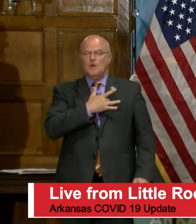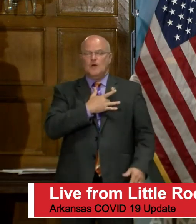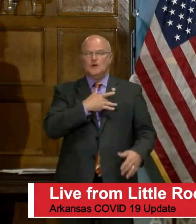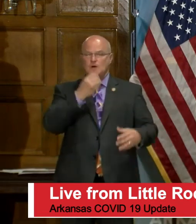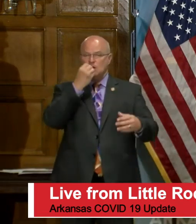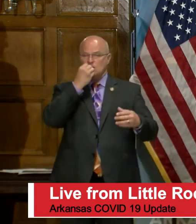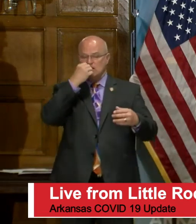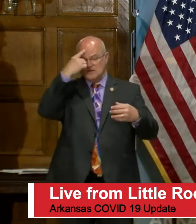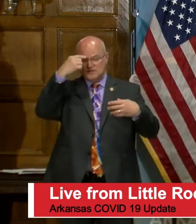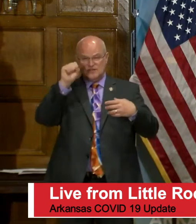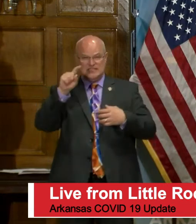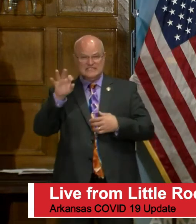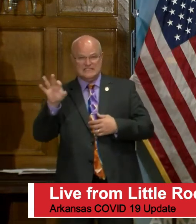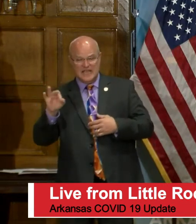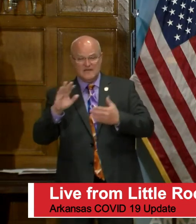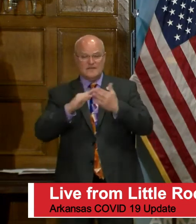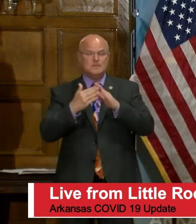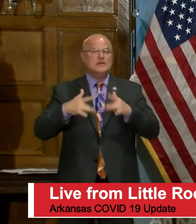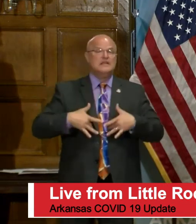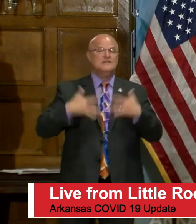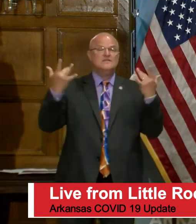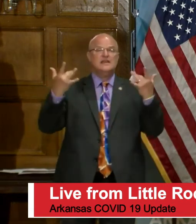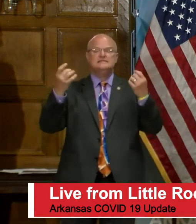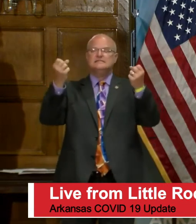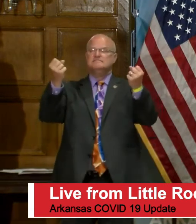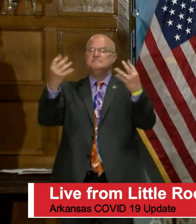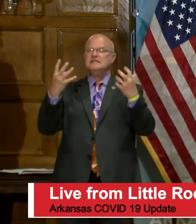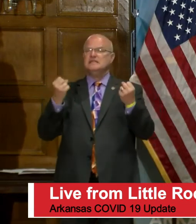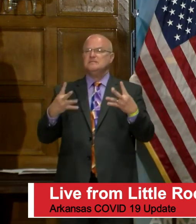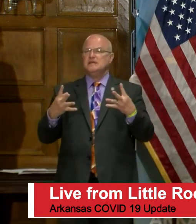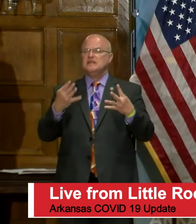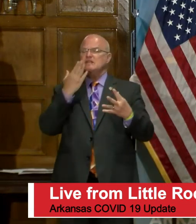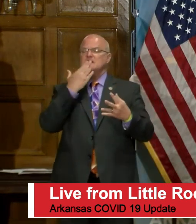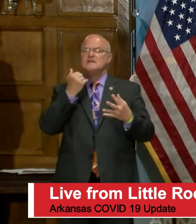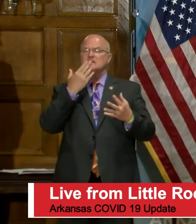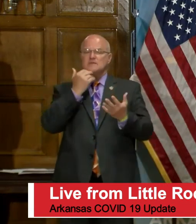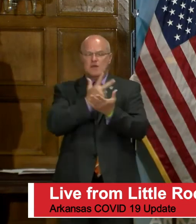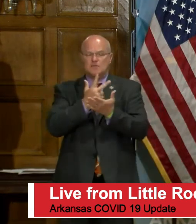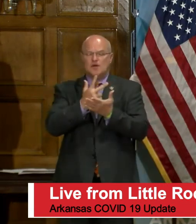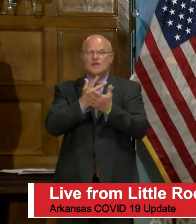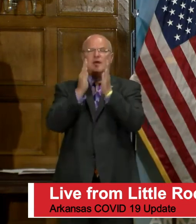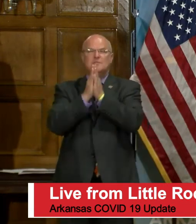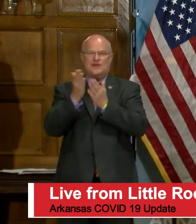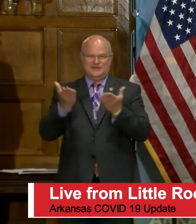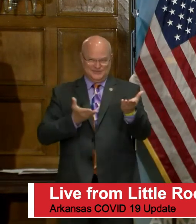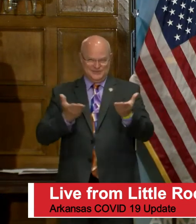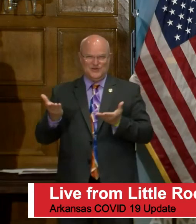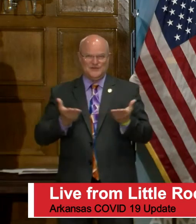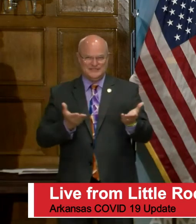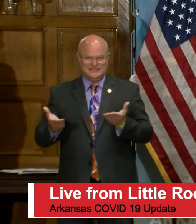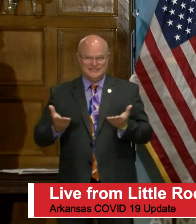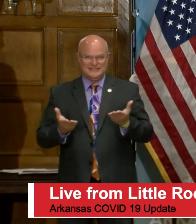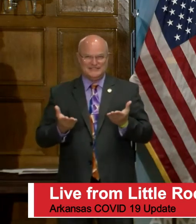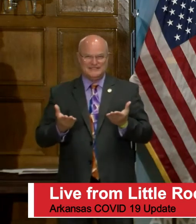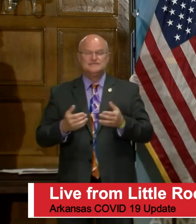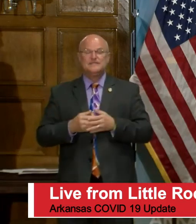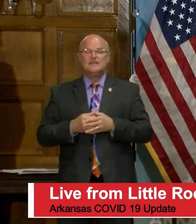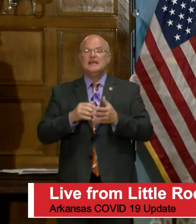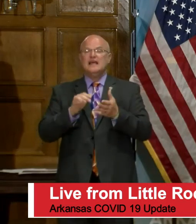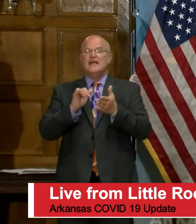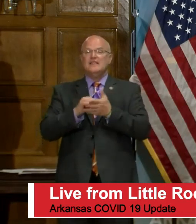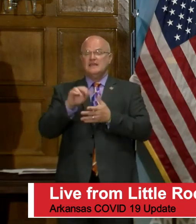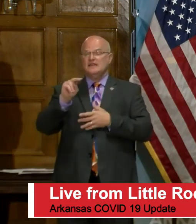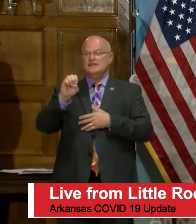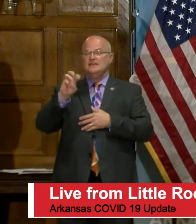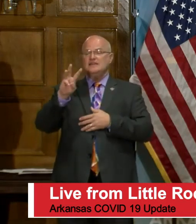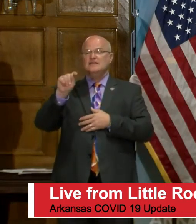for the staff, community events, and so many of the really sweet parking lot prayer services. Just to name a few, the